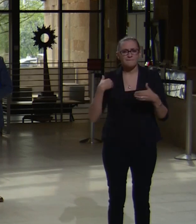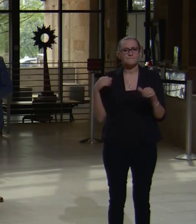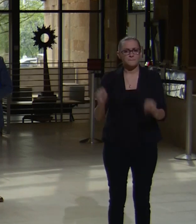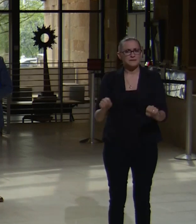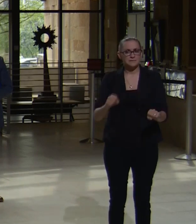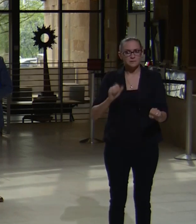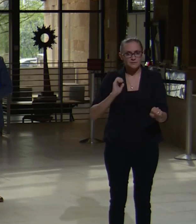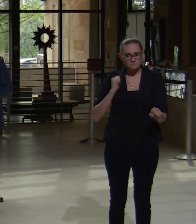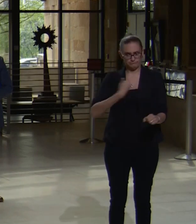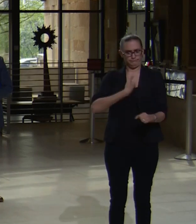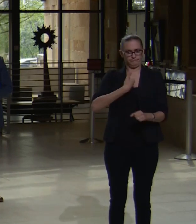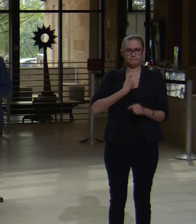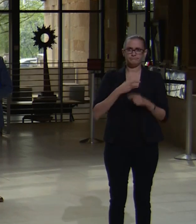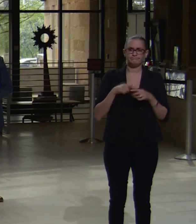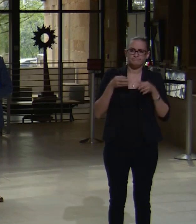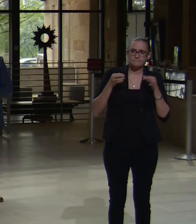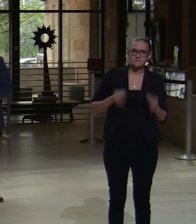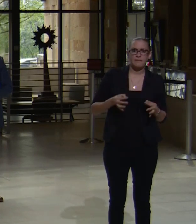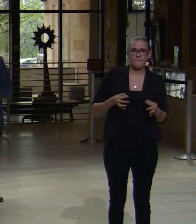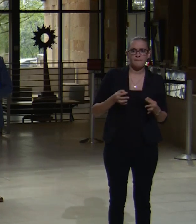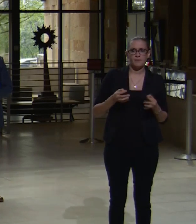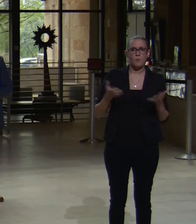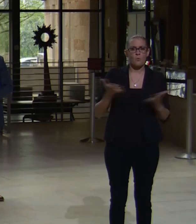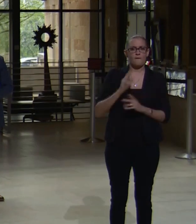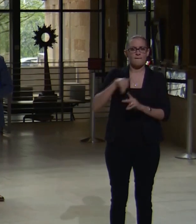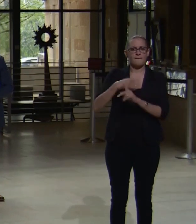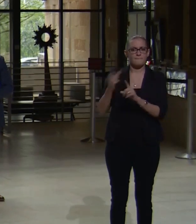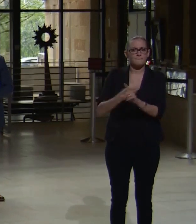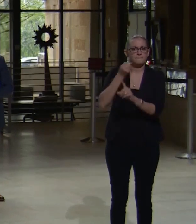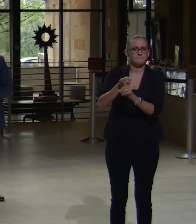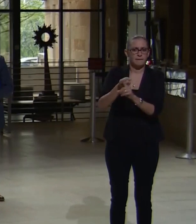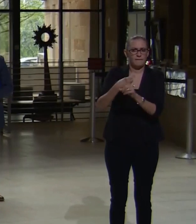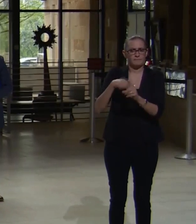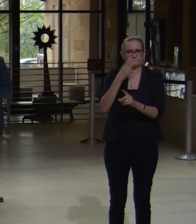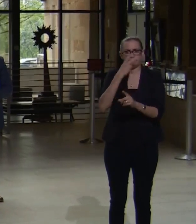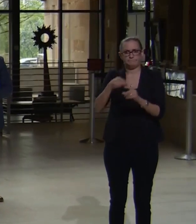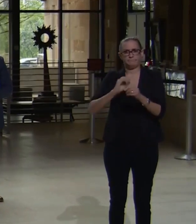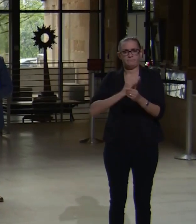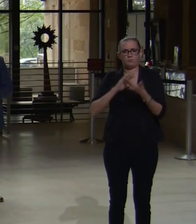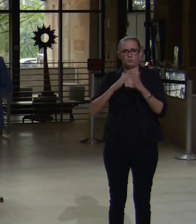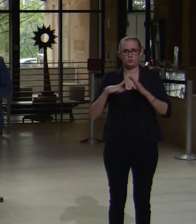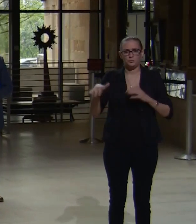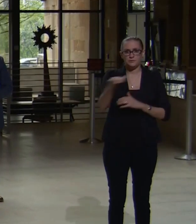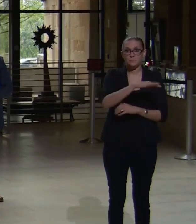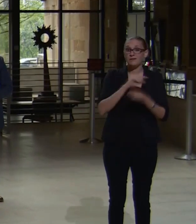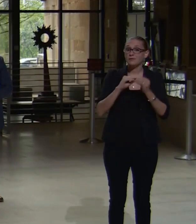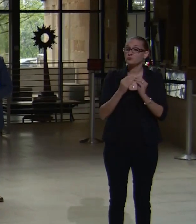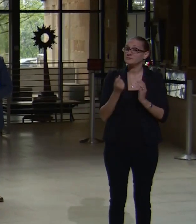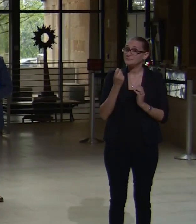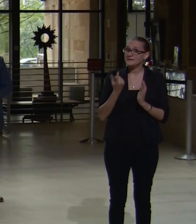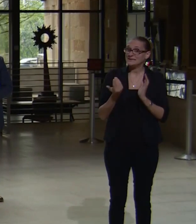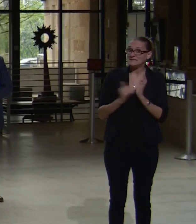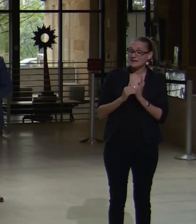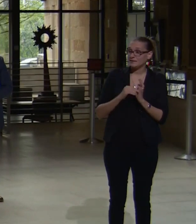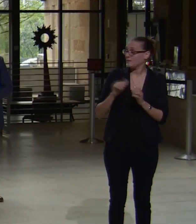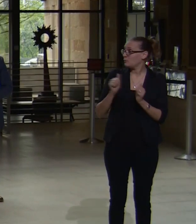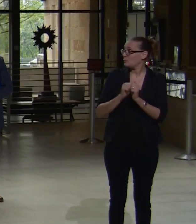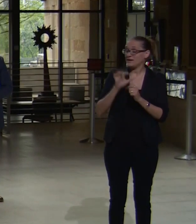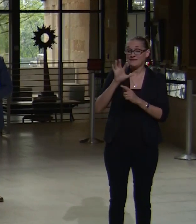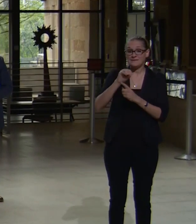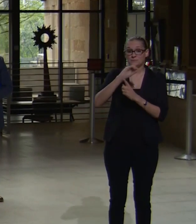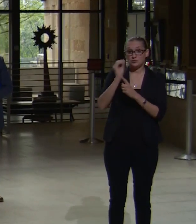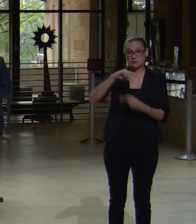ability ourselves to decide what kind of impact we have in our community. The numbers again, with a